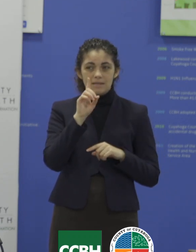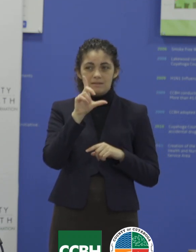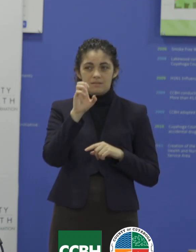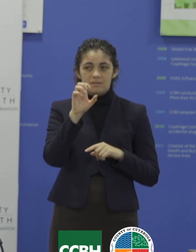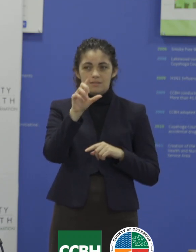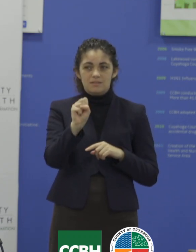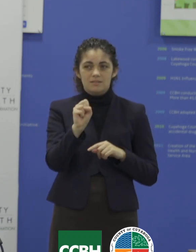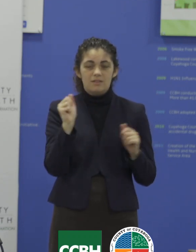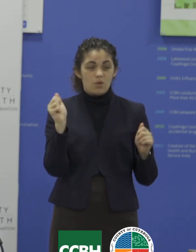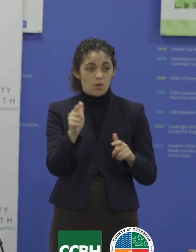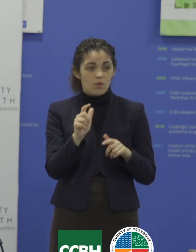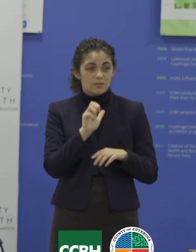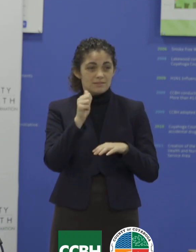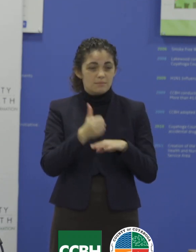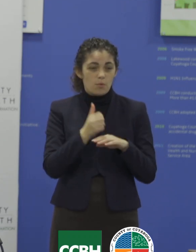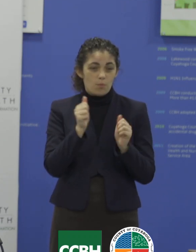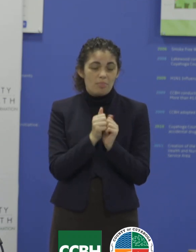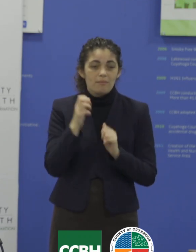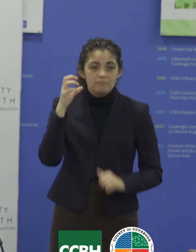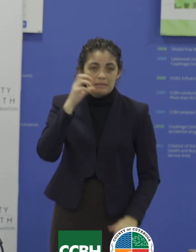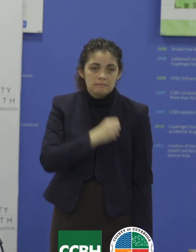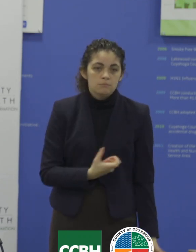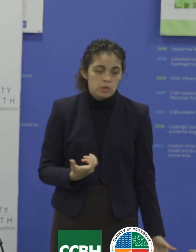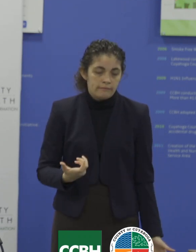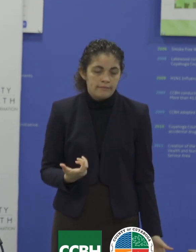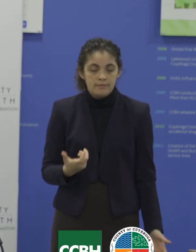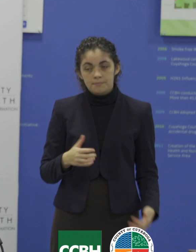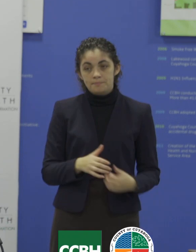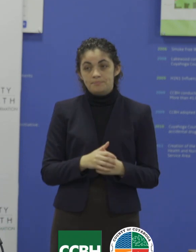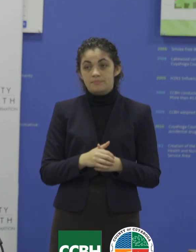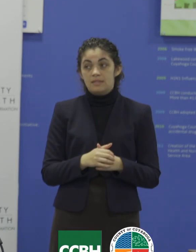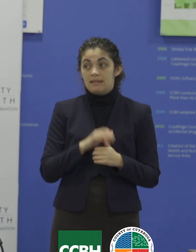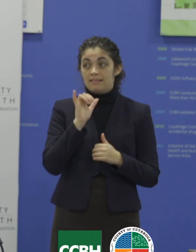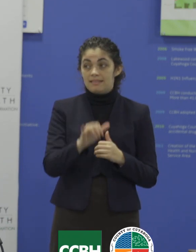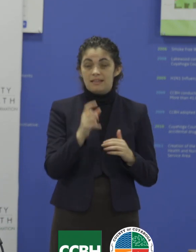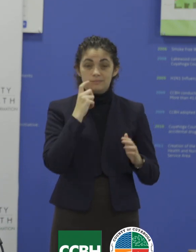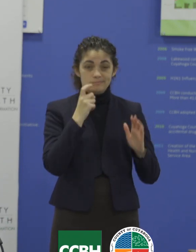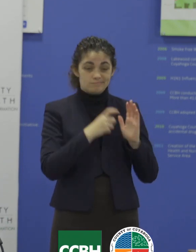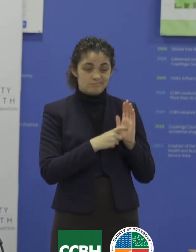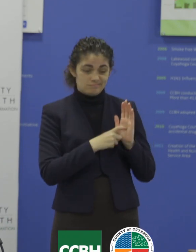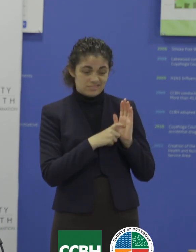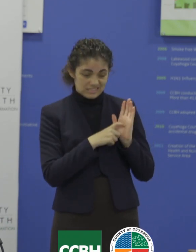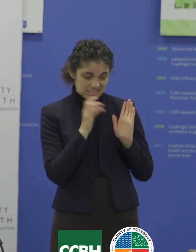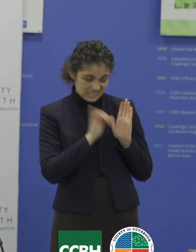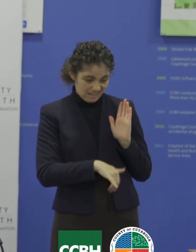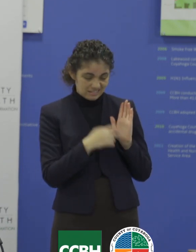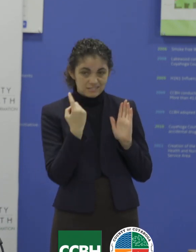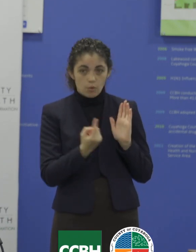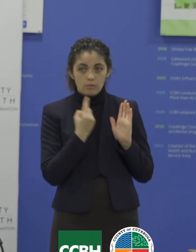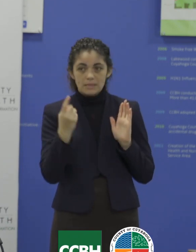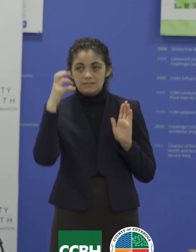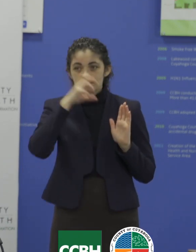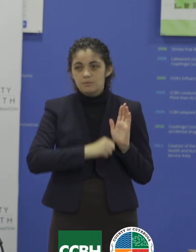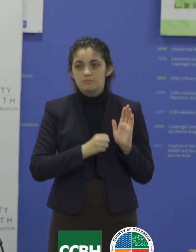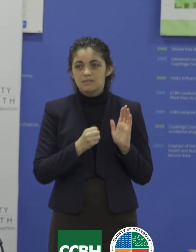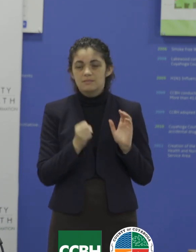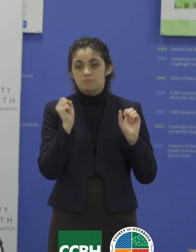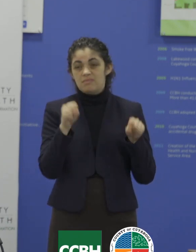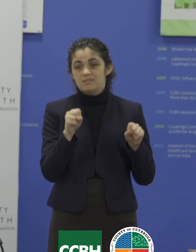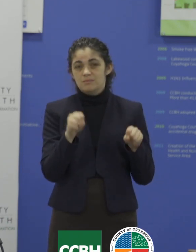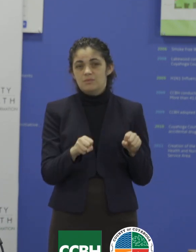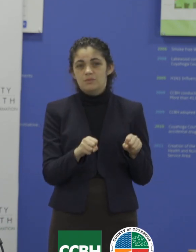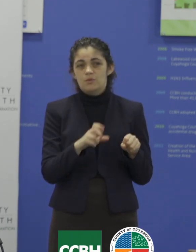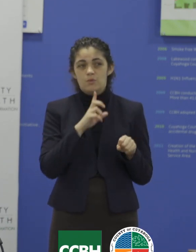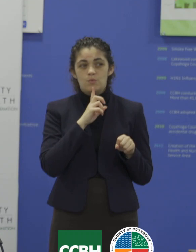all of those models are based on assumptions. And so models can be only as helpful as the assumptions are